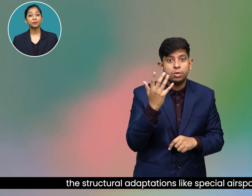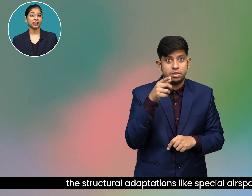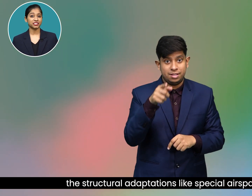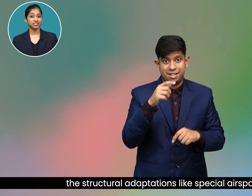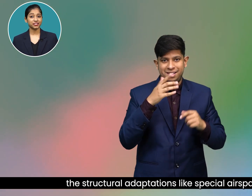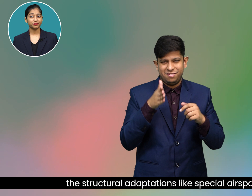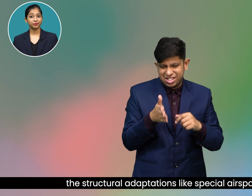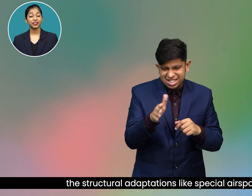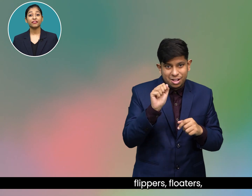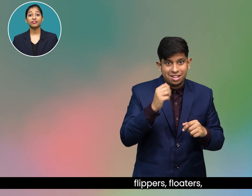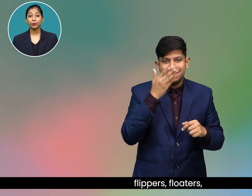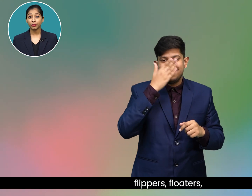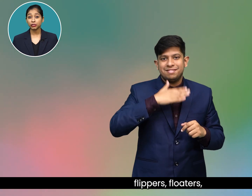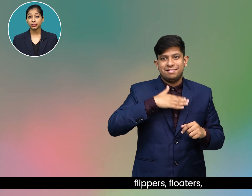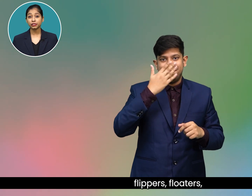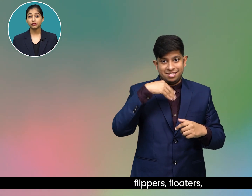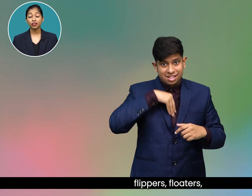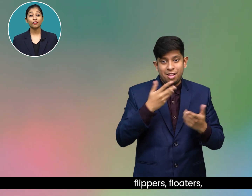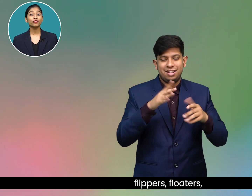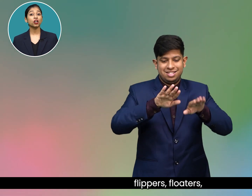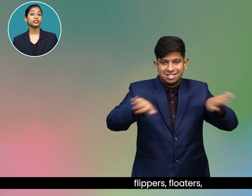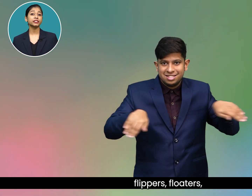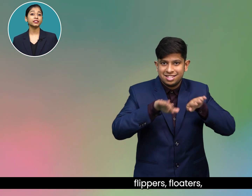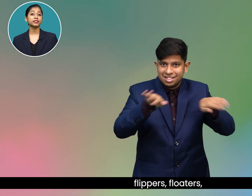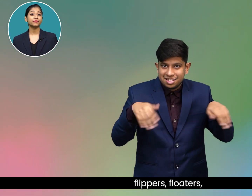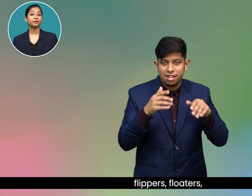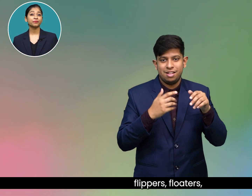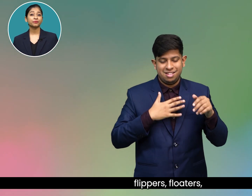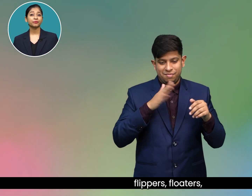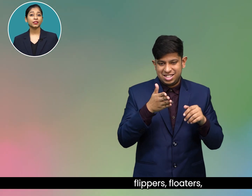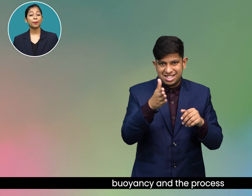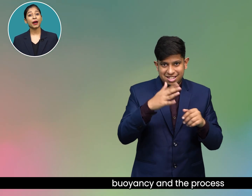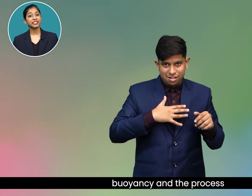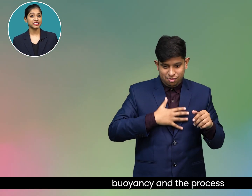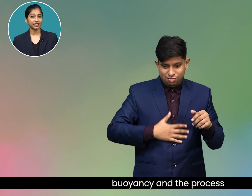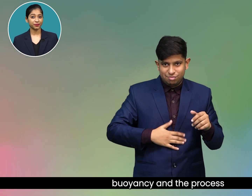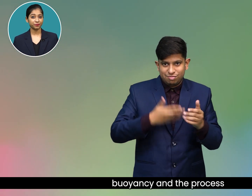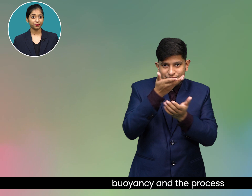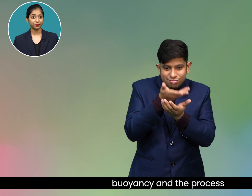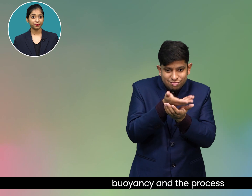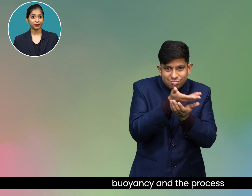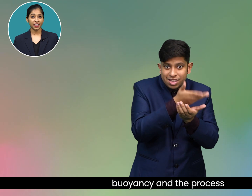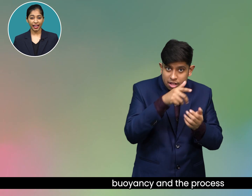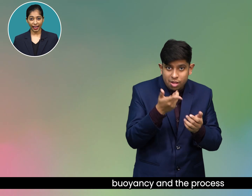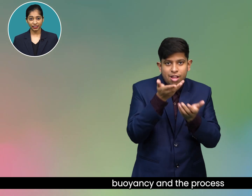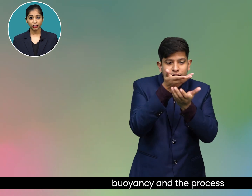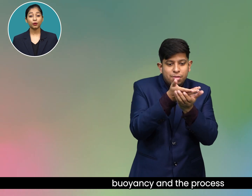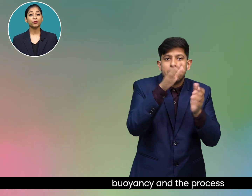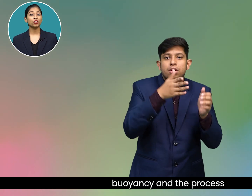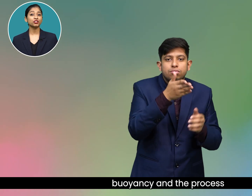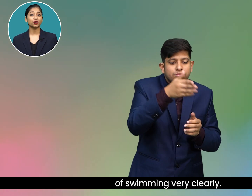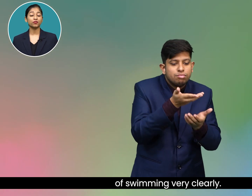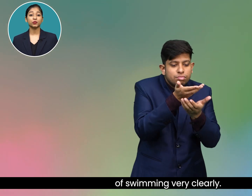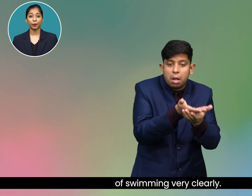air spaces, flippers, floaters, buoyancy, and